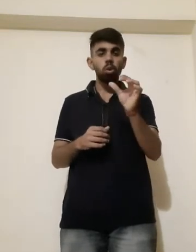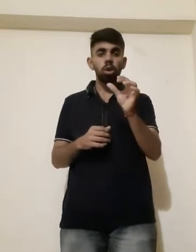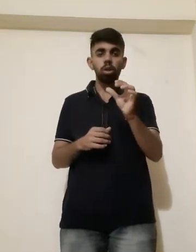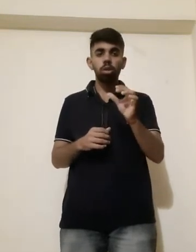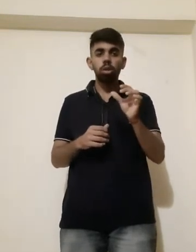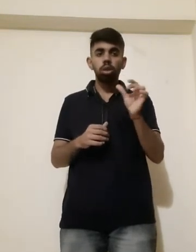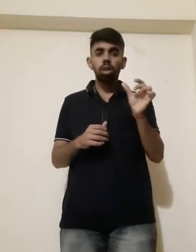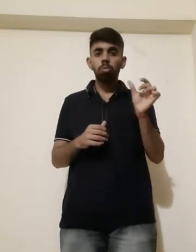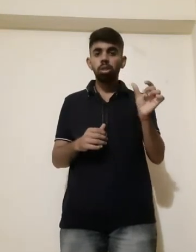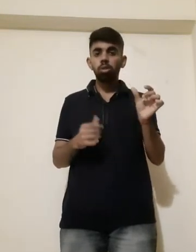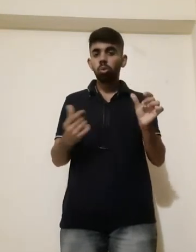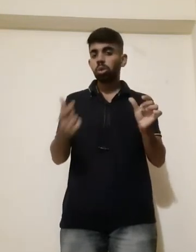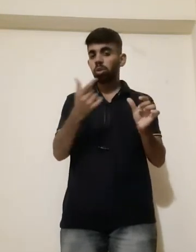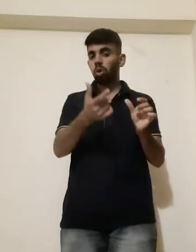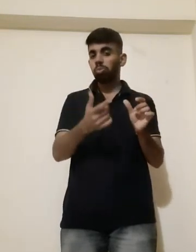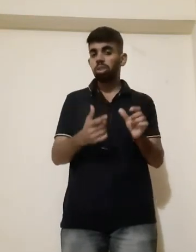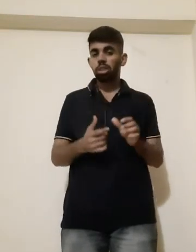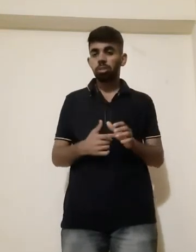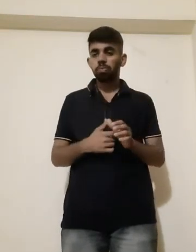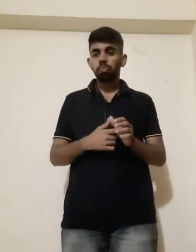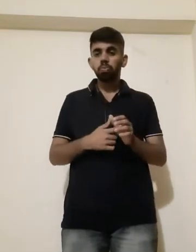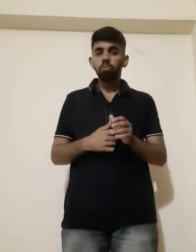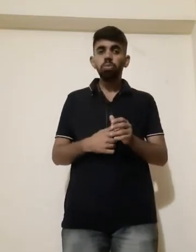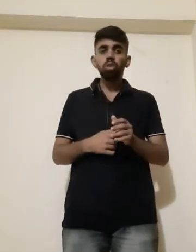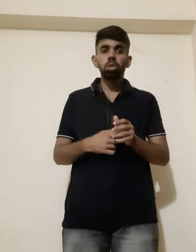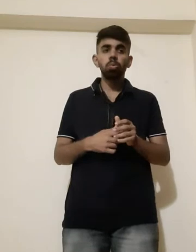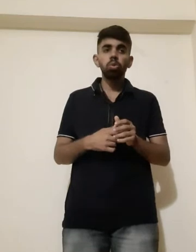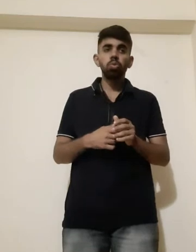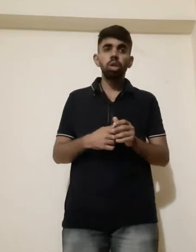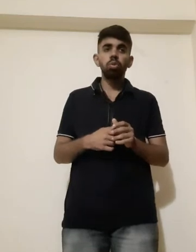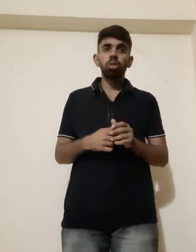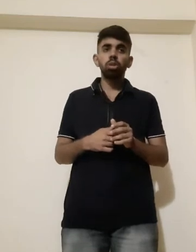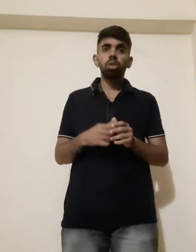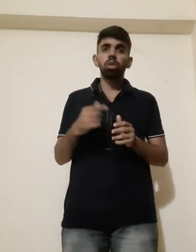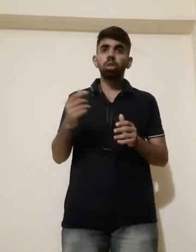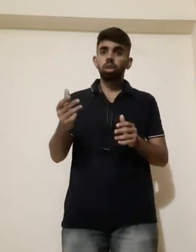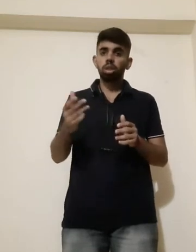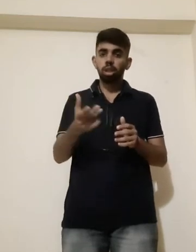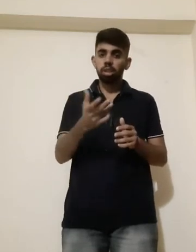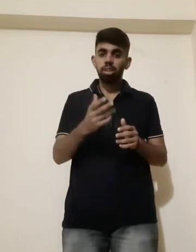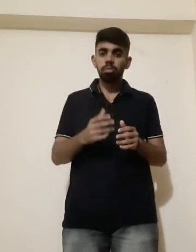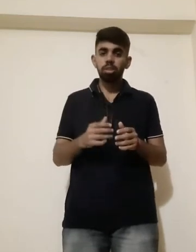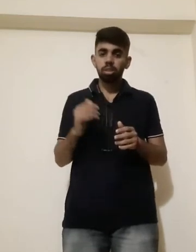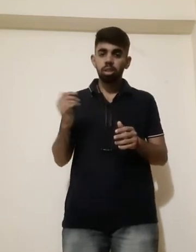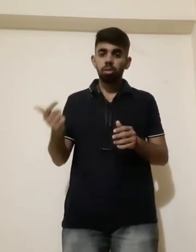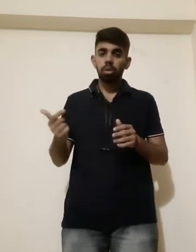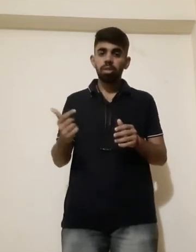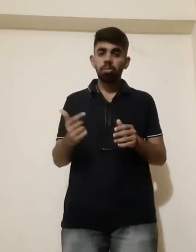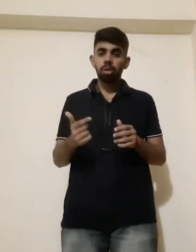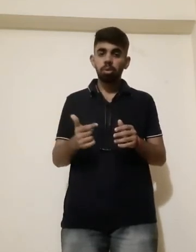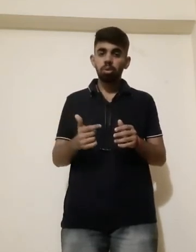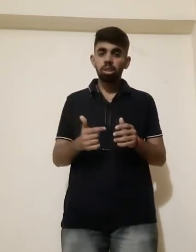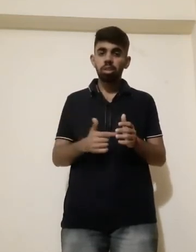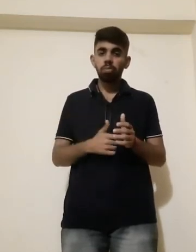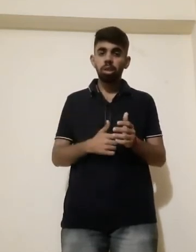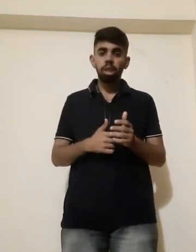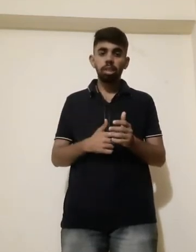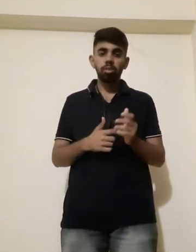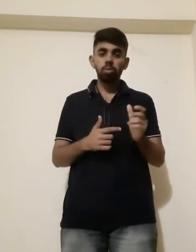call that method through that object. Suppose we have as same as my previous example, that is we